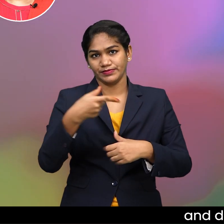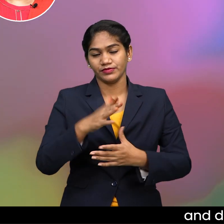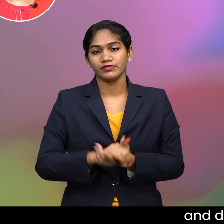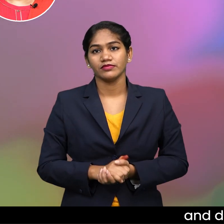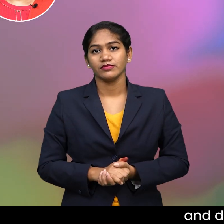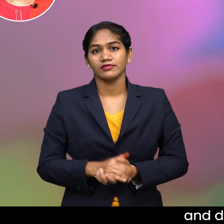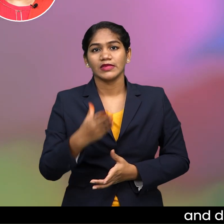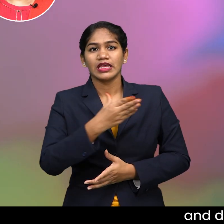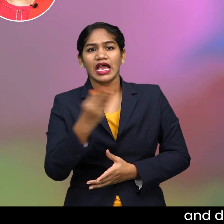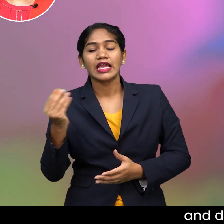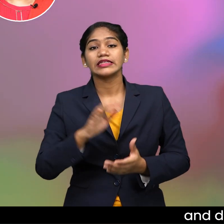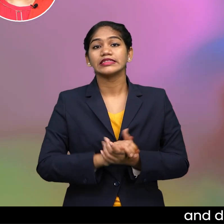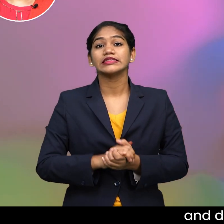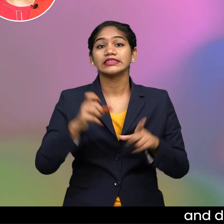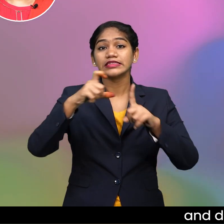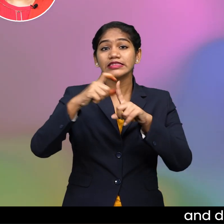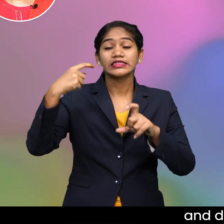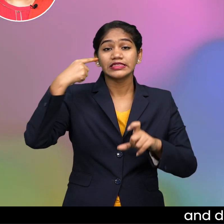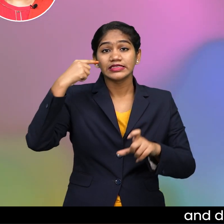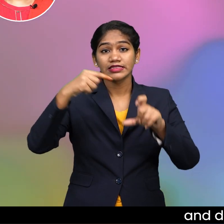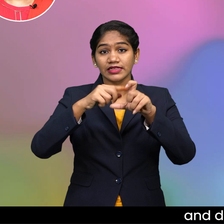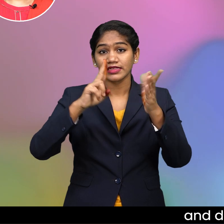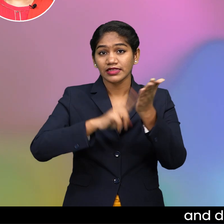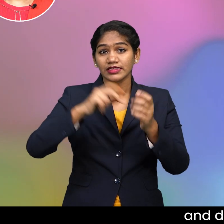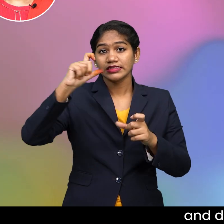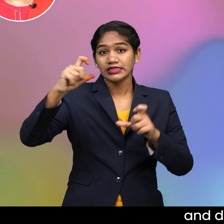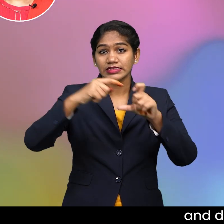and diencephalon.